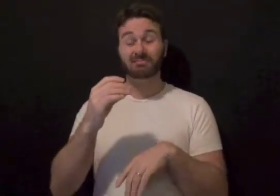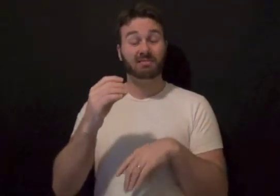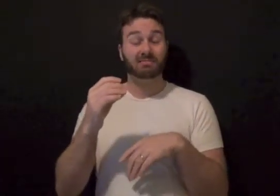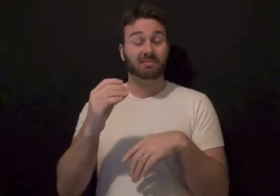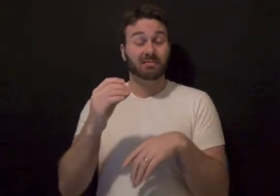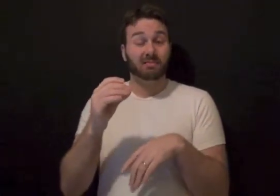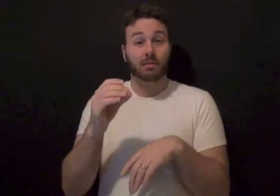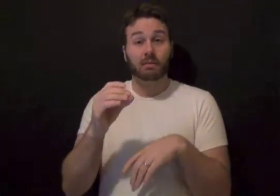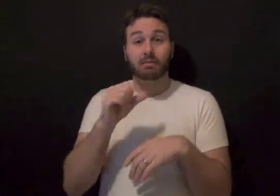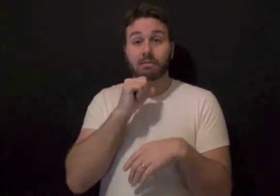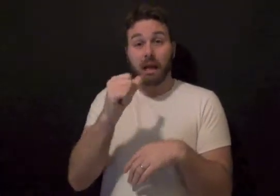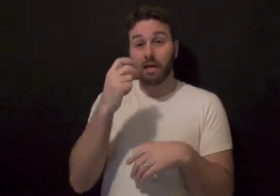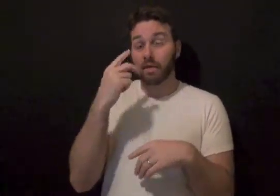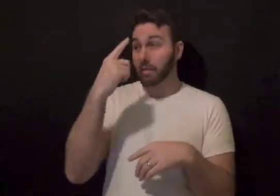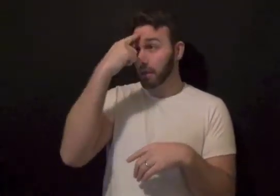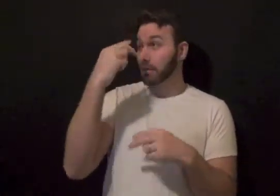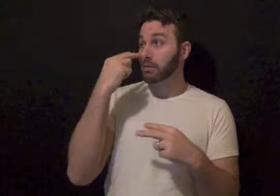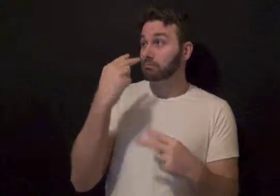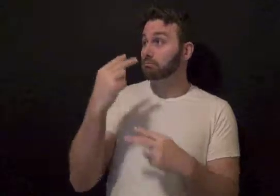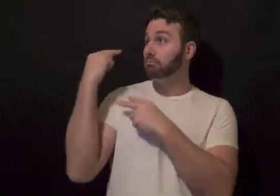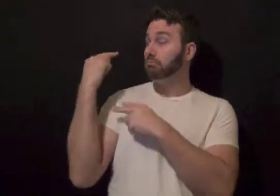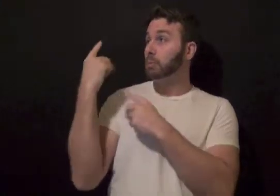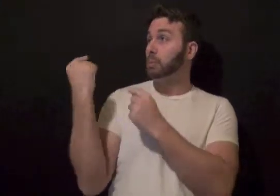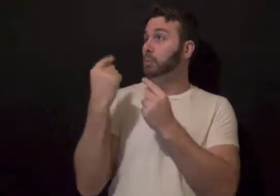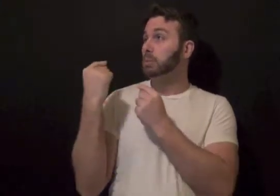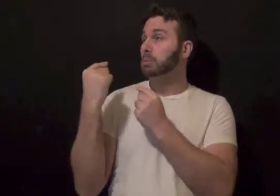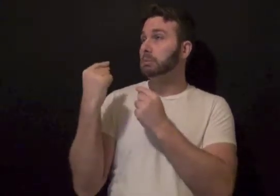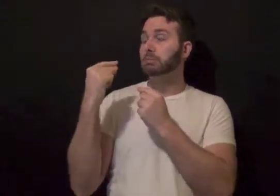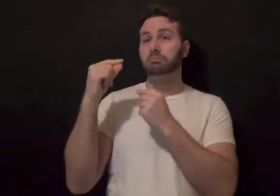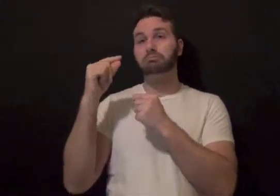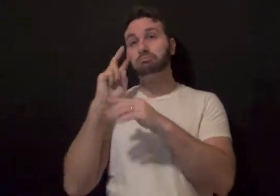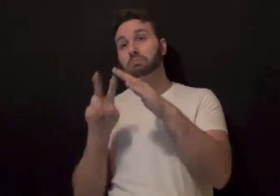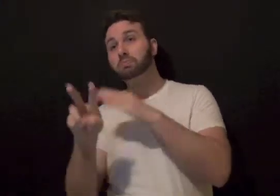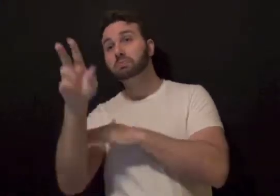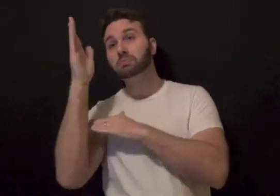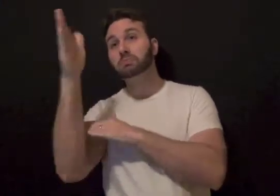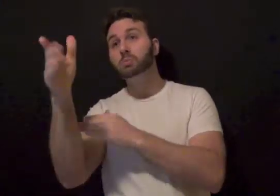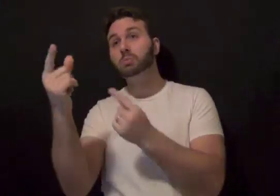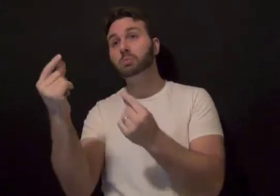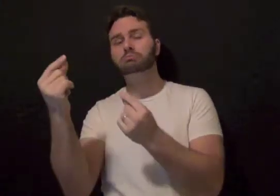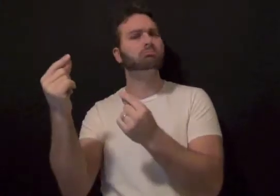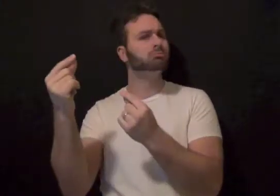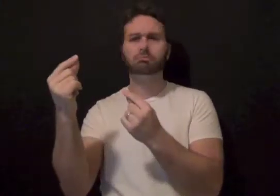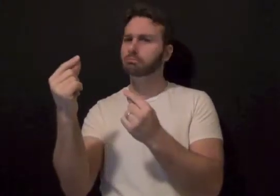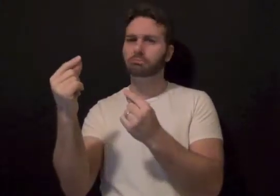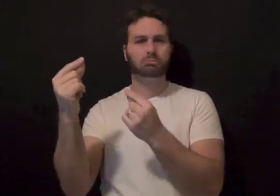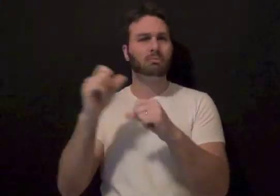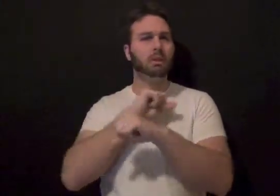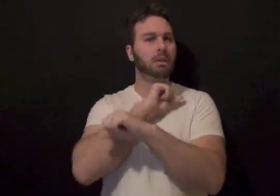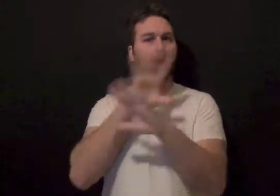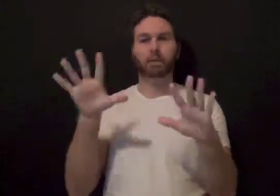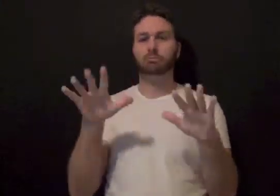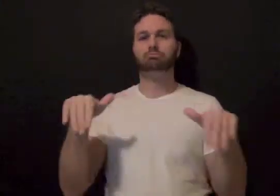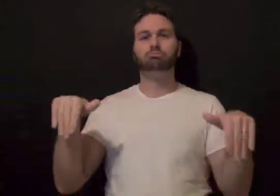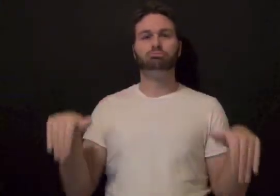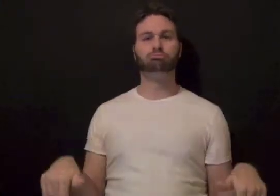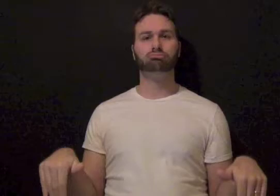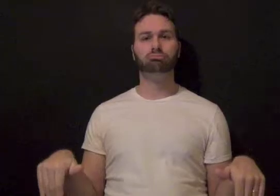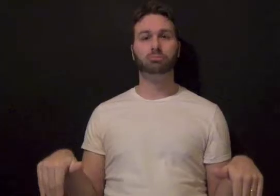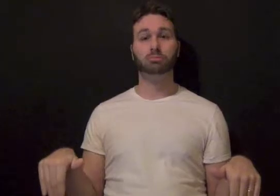future. Simply doing nothing. I see a lot of very blank faces. My thinking